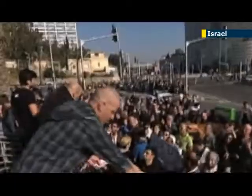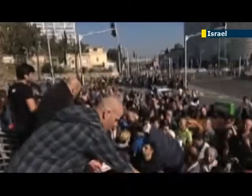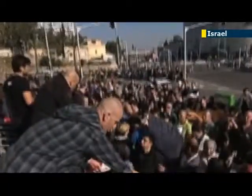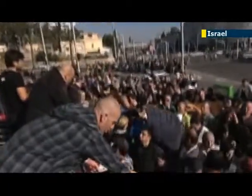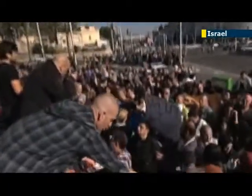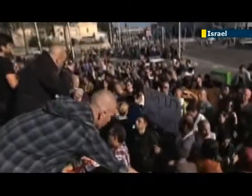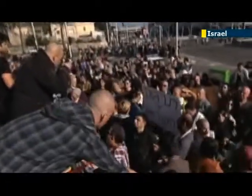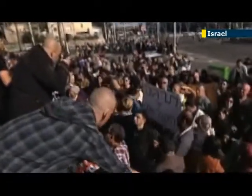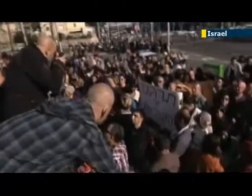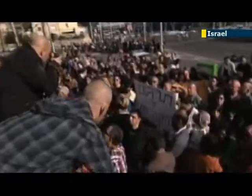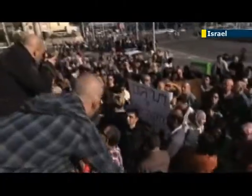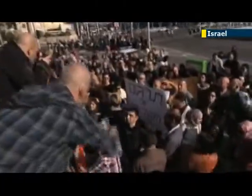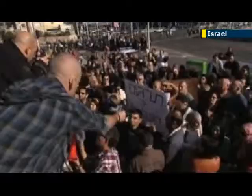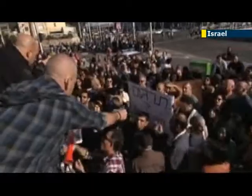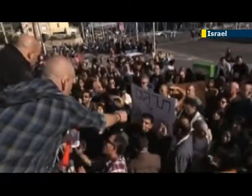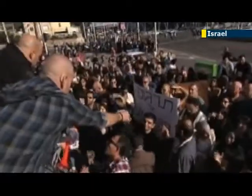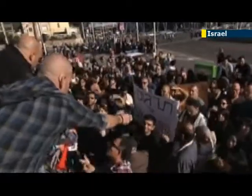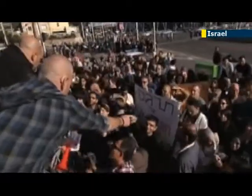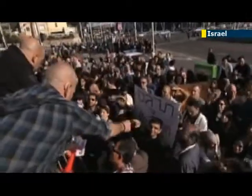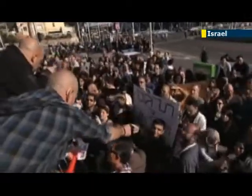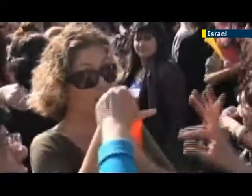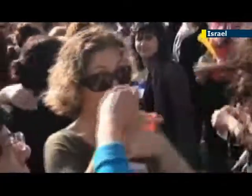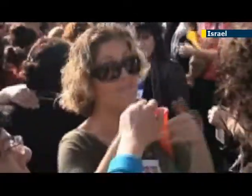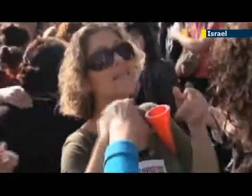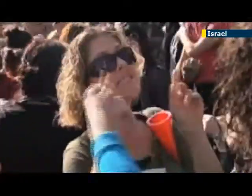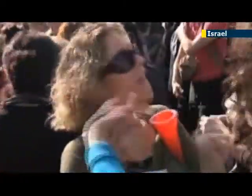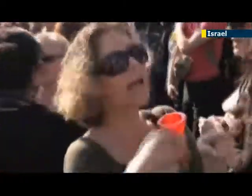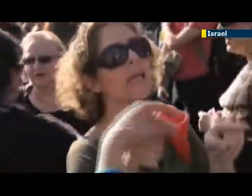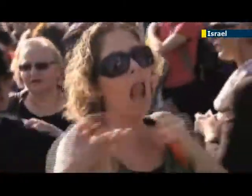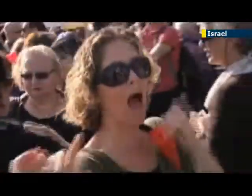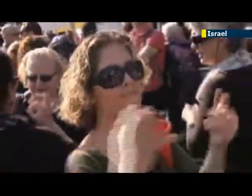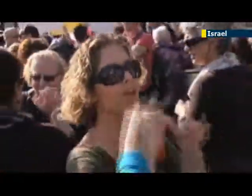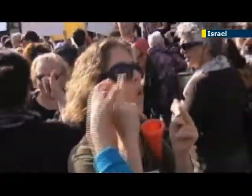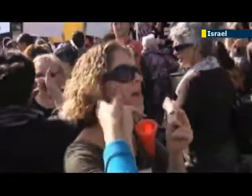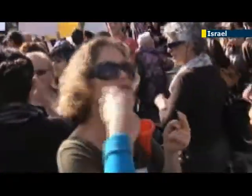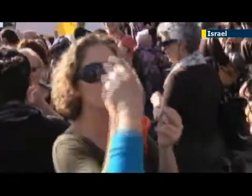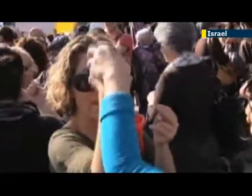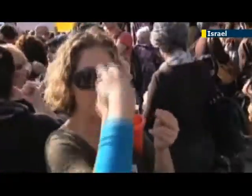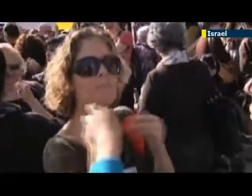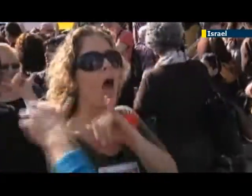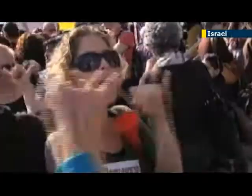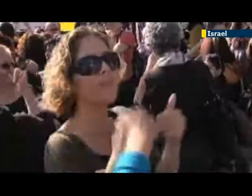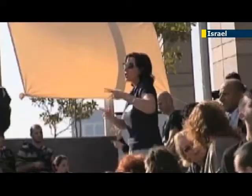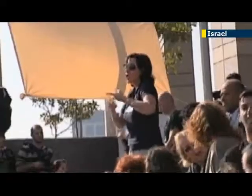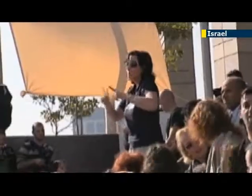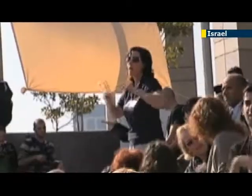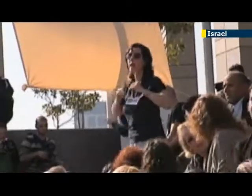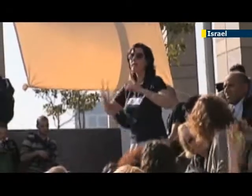Israel's deaf community and their supporters are urging the government to protect funding for state-provided interpreters, which is due to